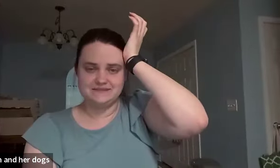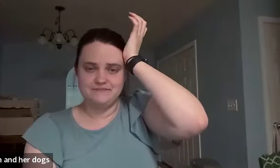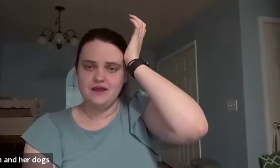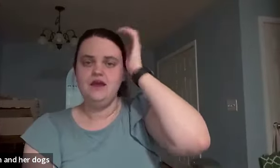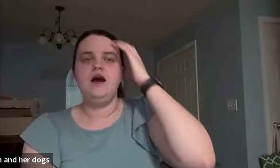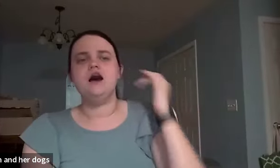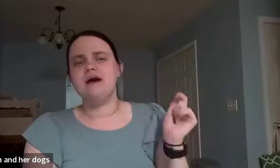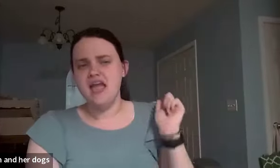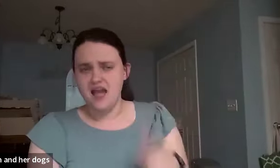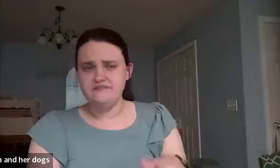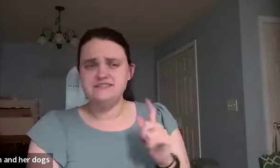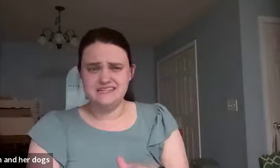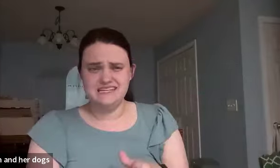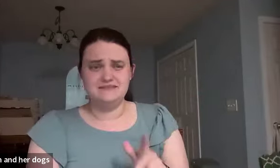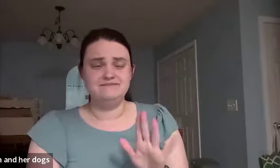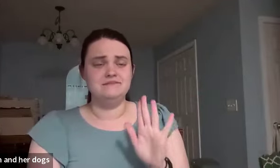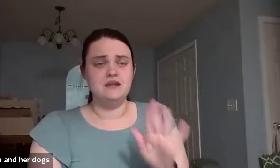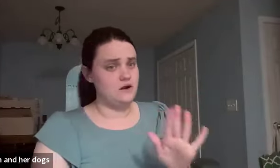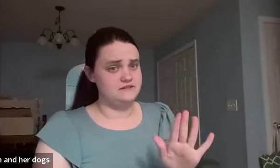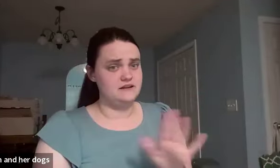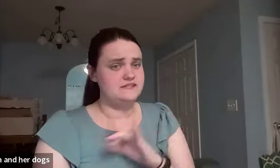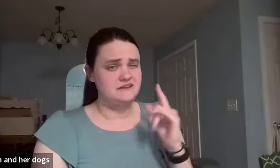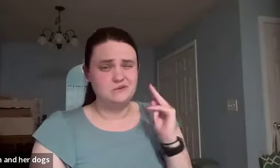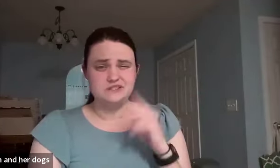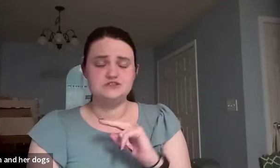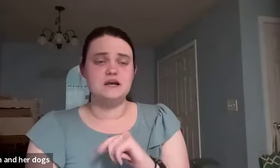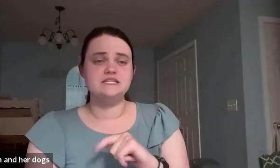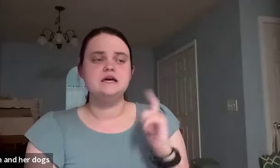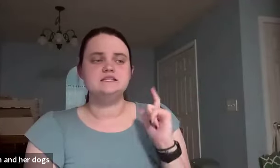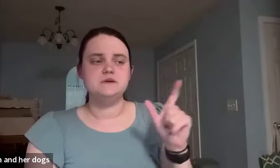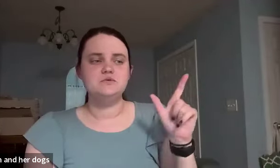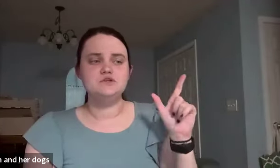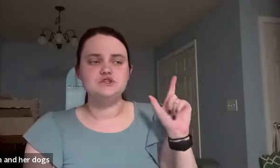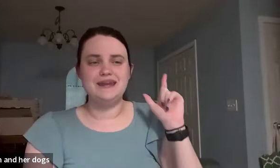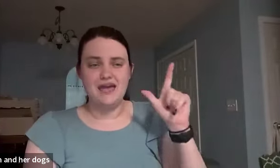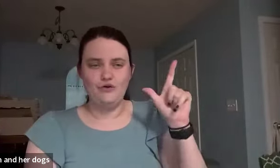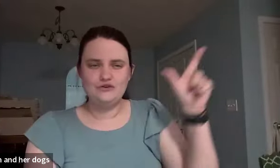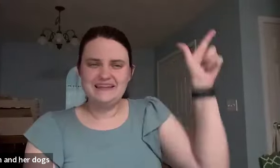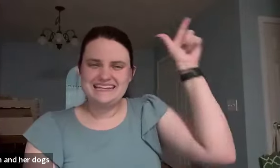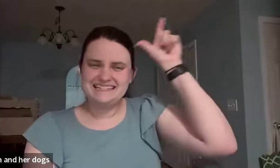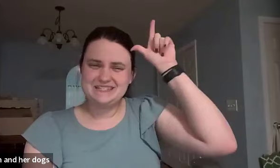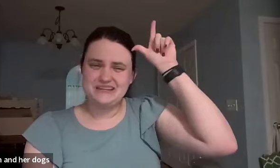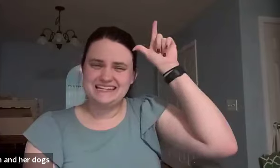lettuce. I have seen, not often, I've seen like once or twice. Some people will do an L for lettuce and do